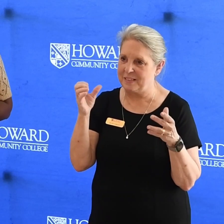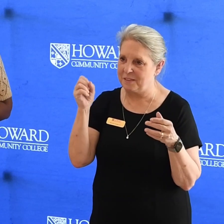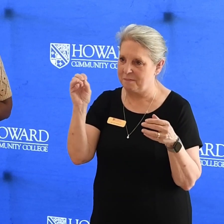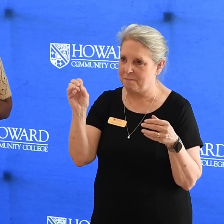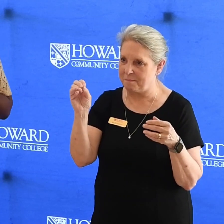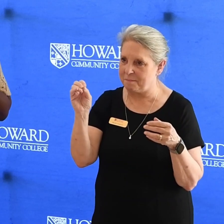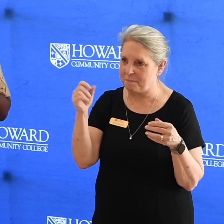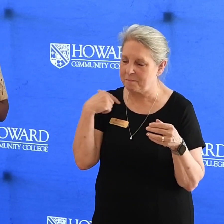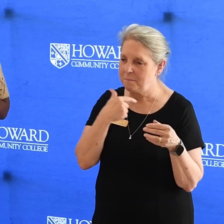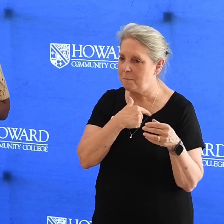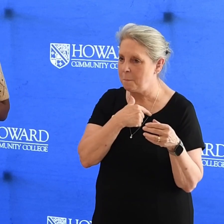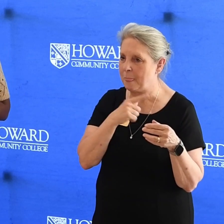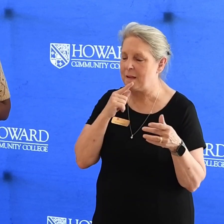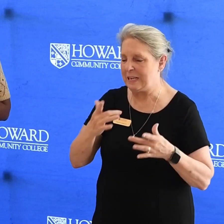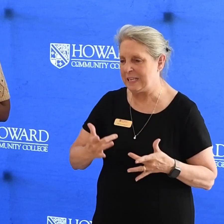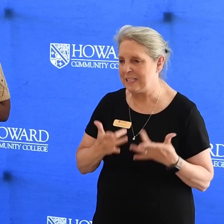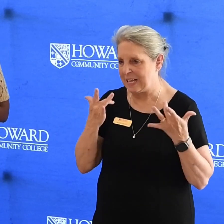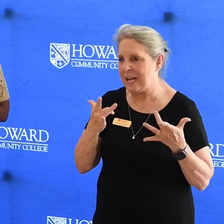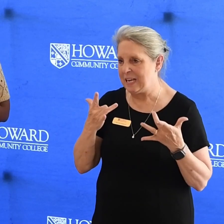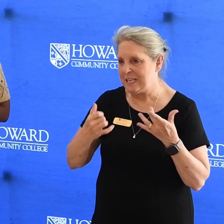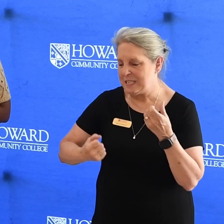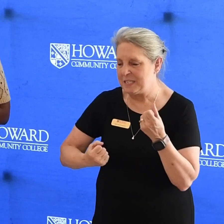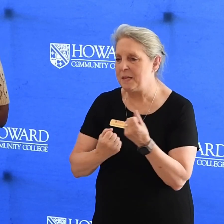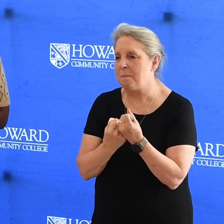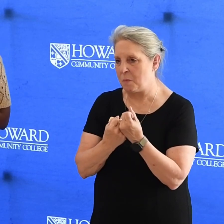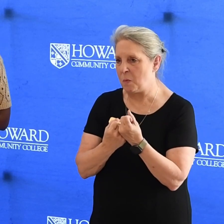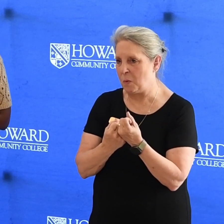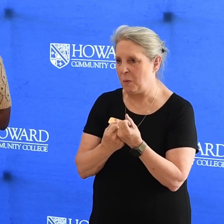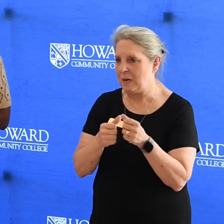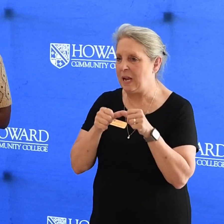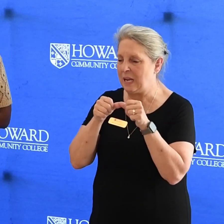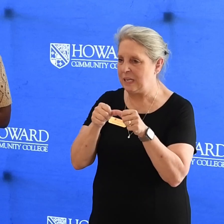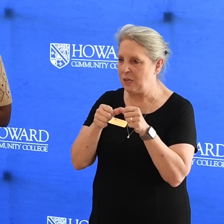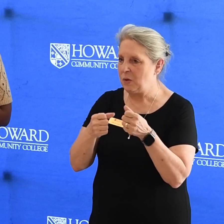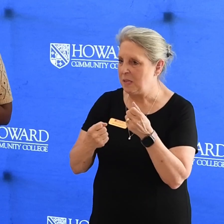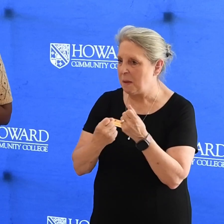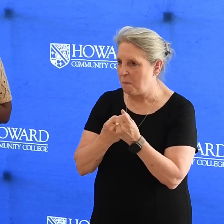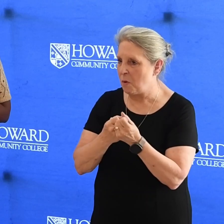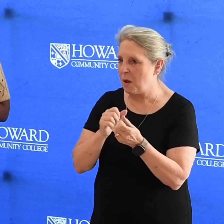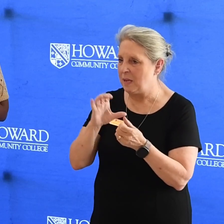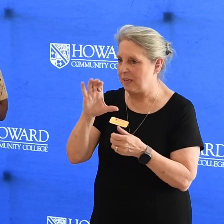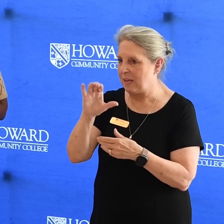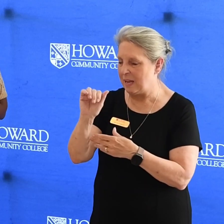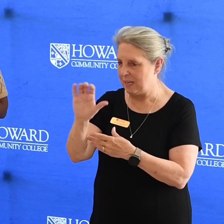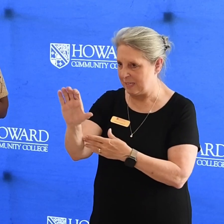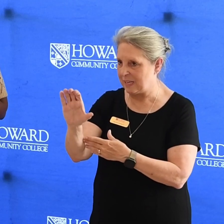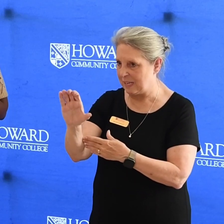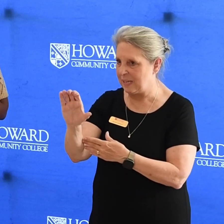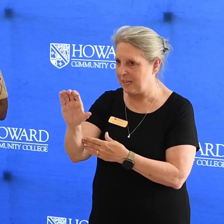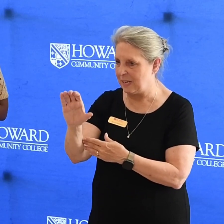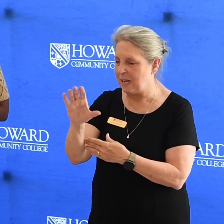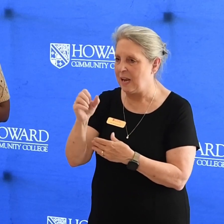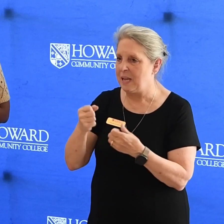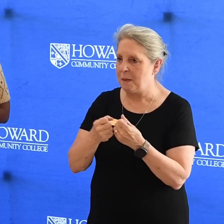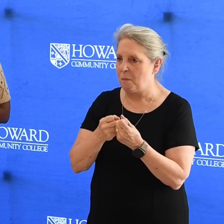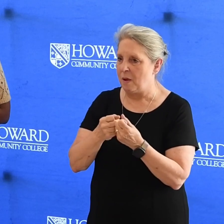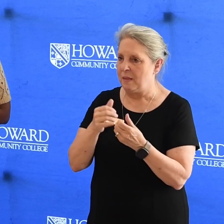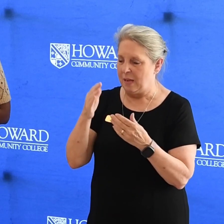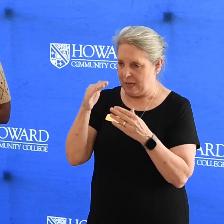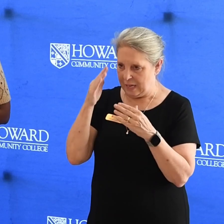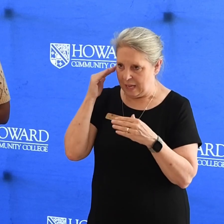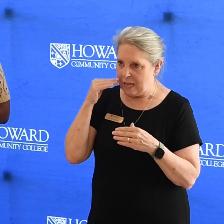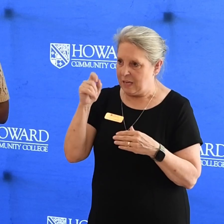So, we are so excited to support and continue to support Community Action Council and support the Head